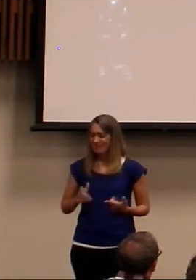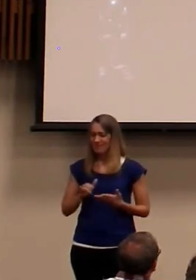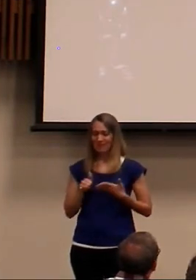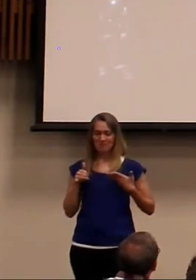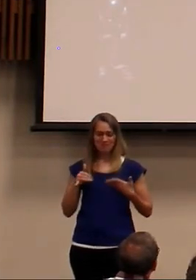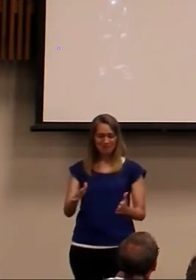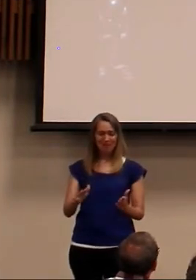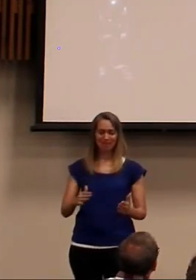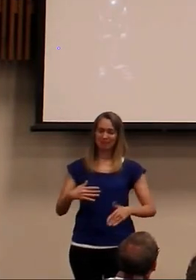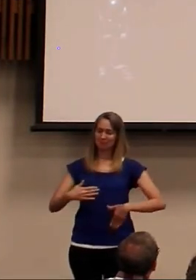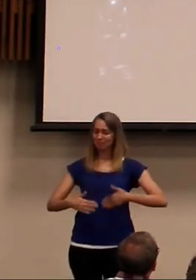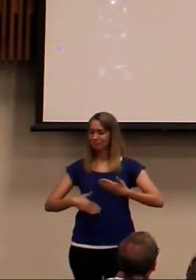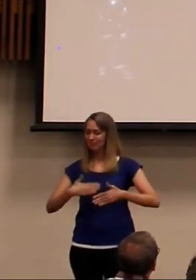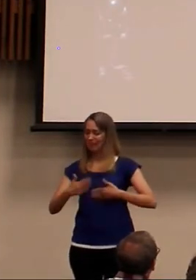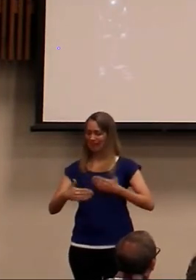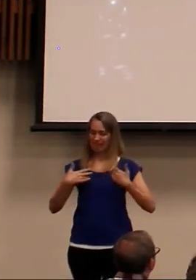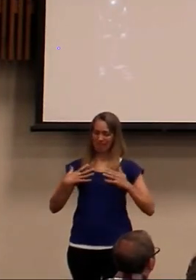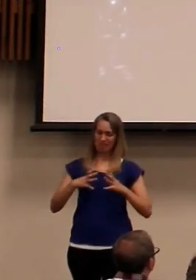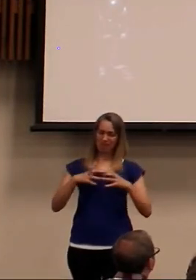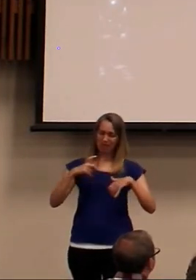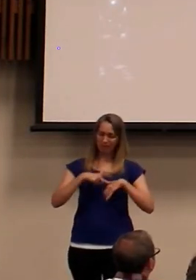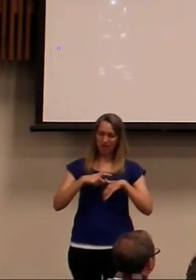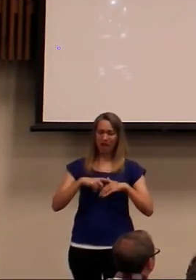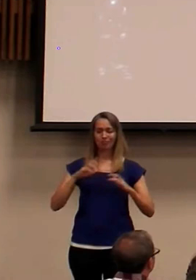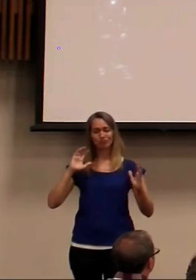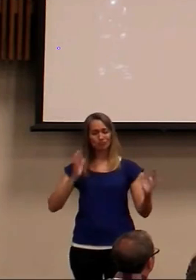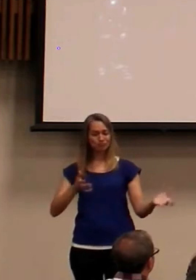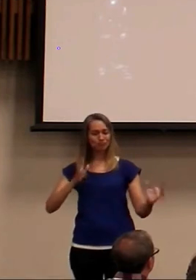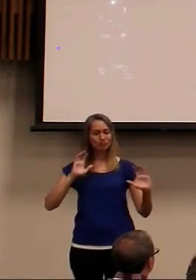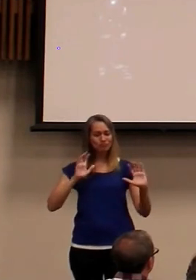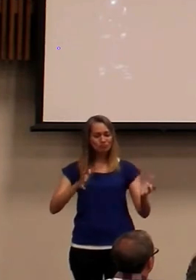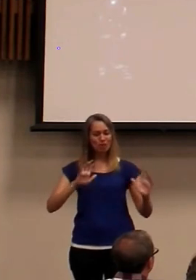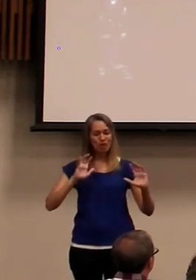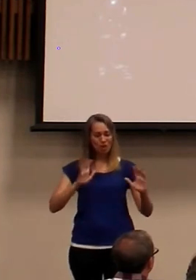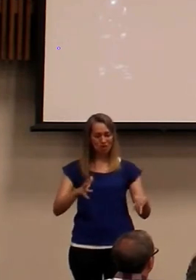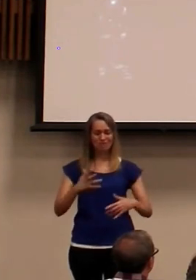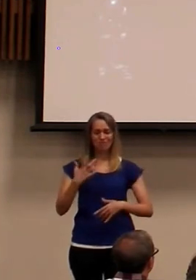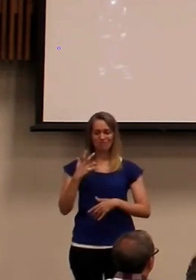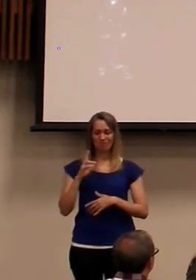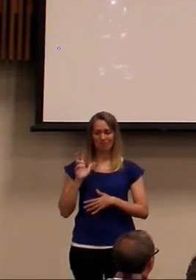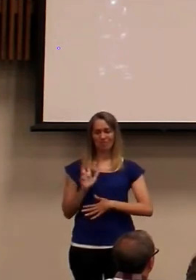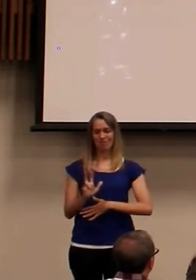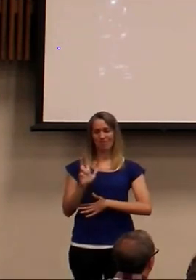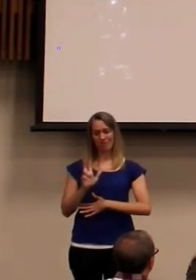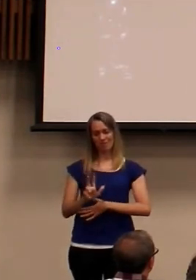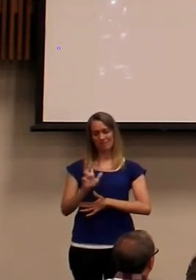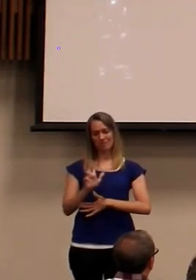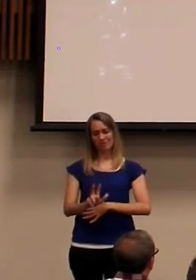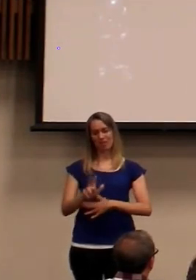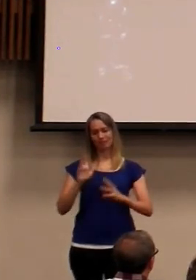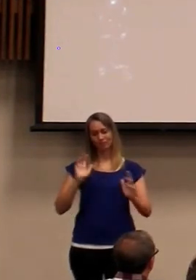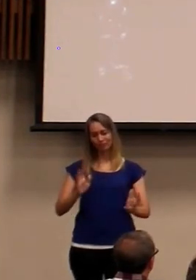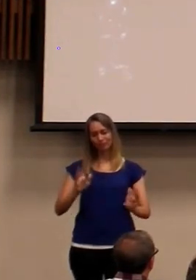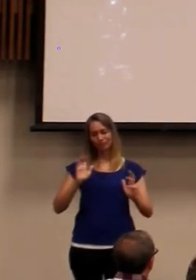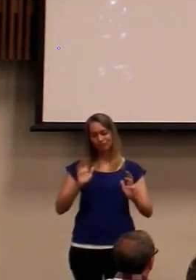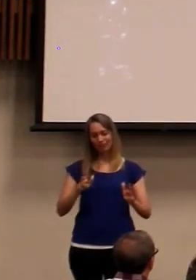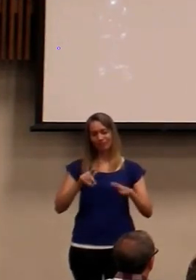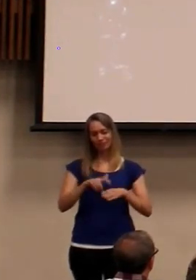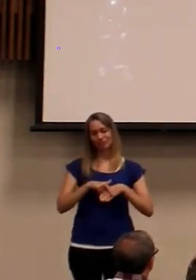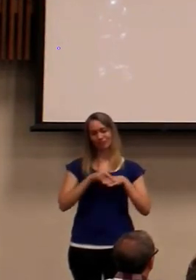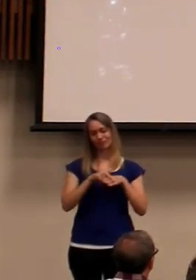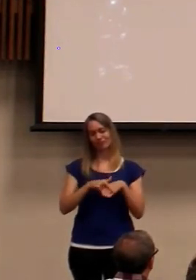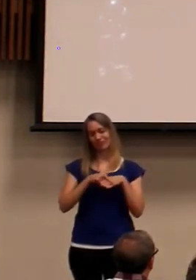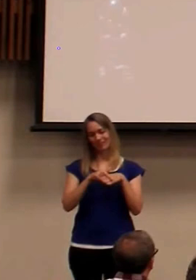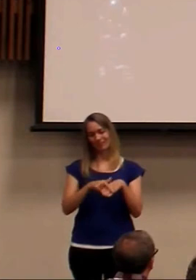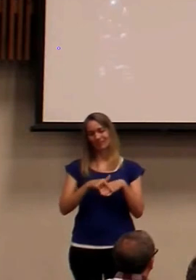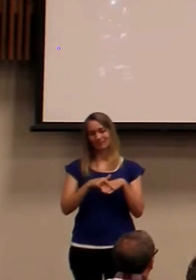along, they have all this time to talk. And once they're going along, three of them astride on a horse, and they're talking about what their